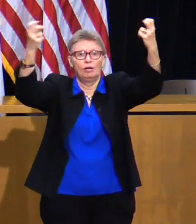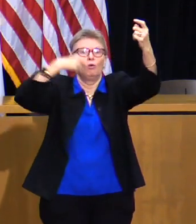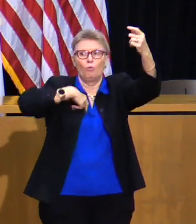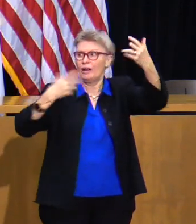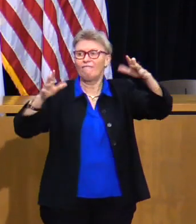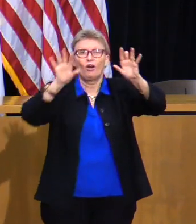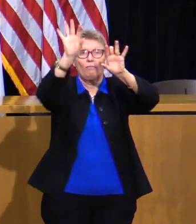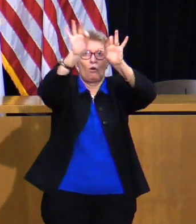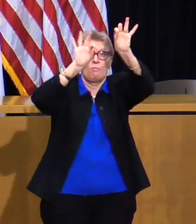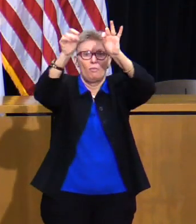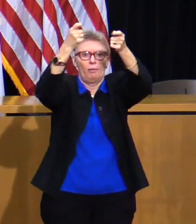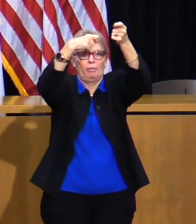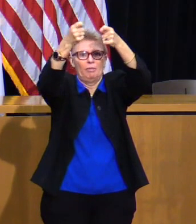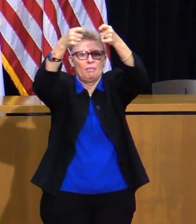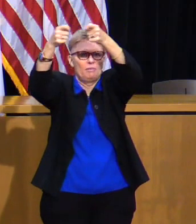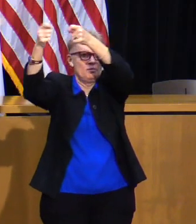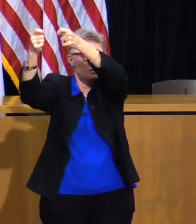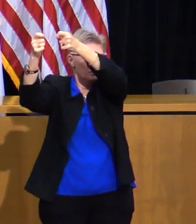SJC,